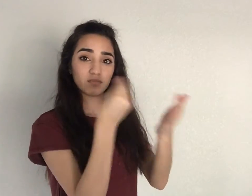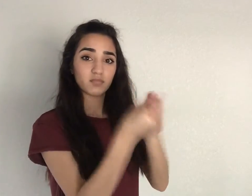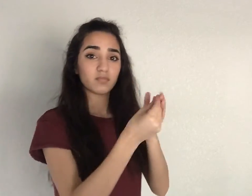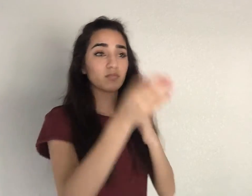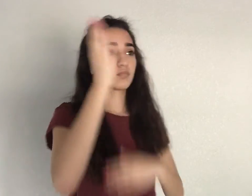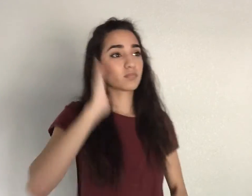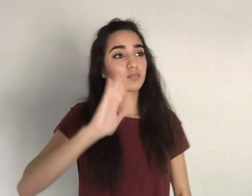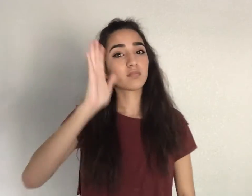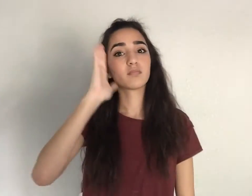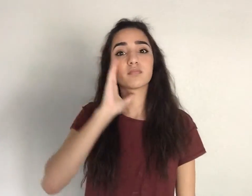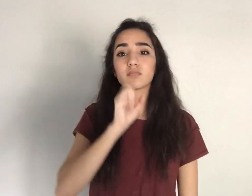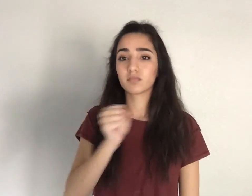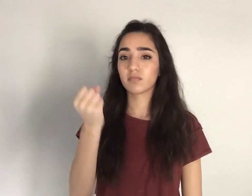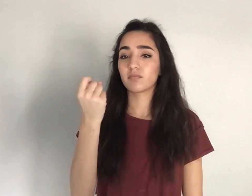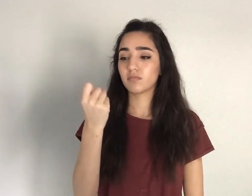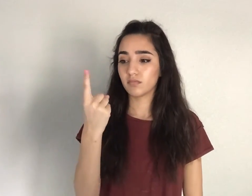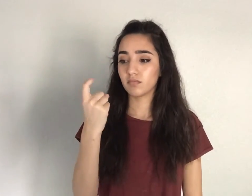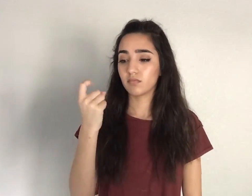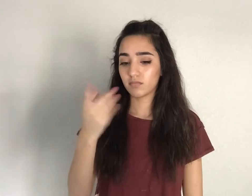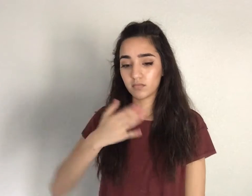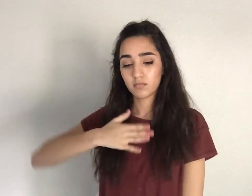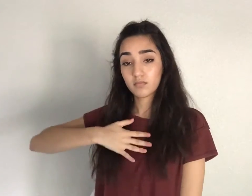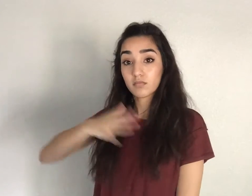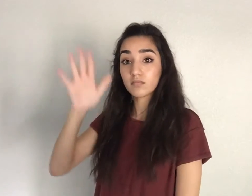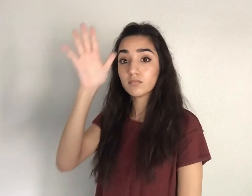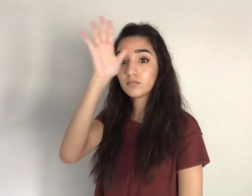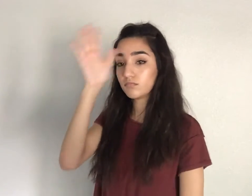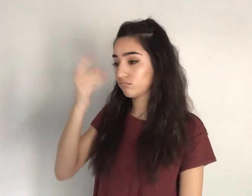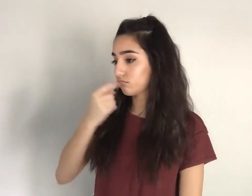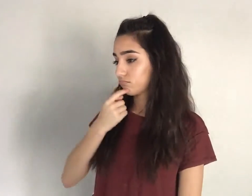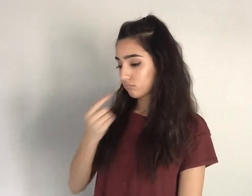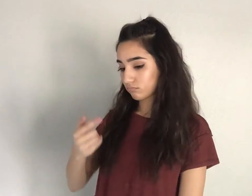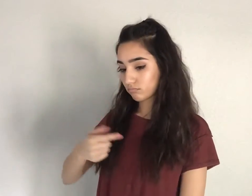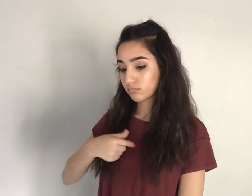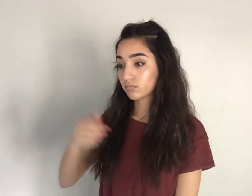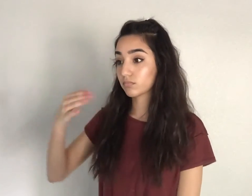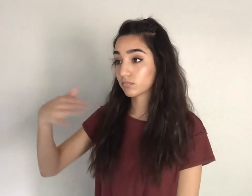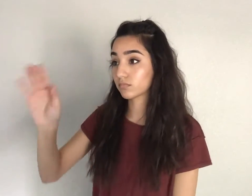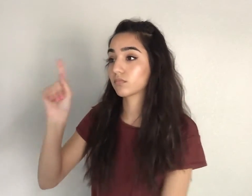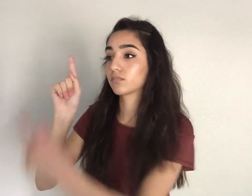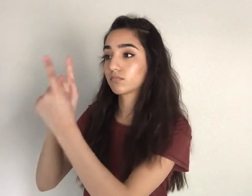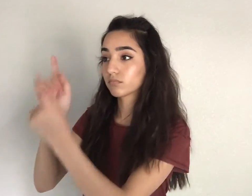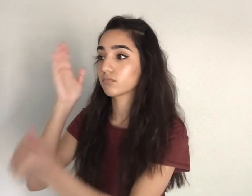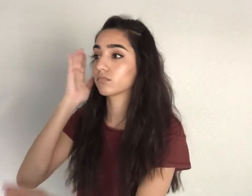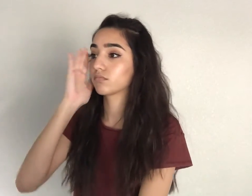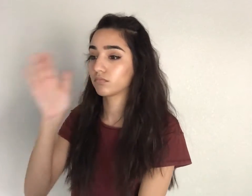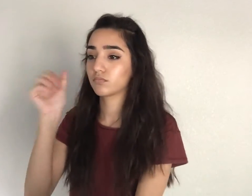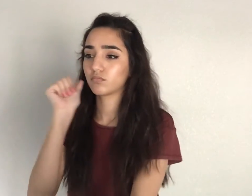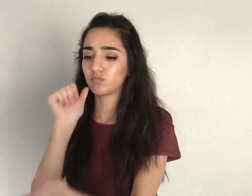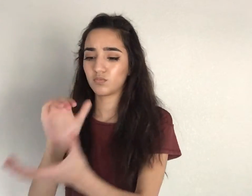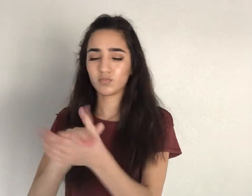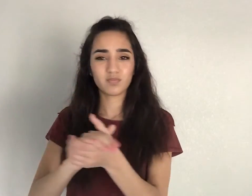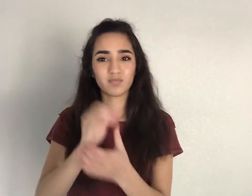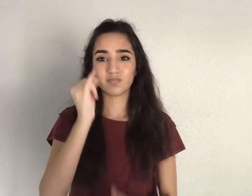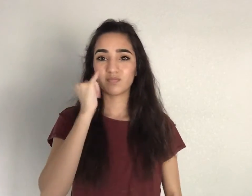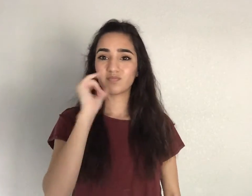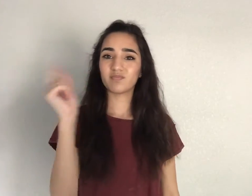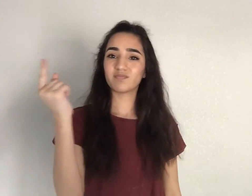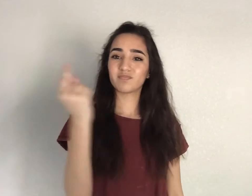bigger. Once I was 11 years old, my daddy told me, go get yourself a wife or you'll be